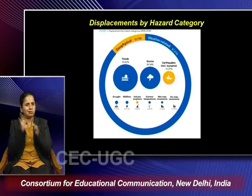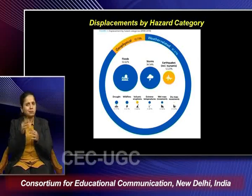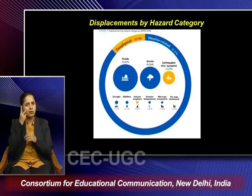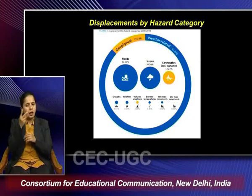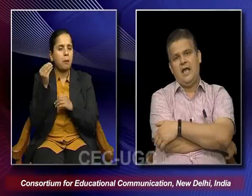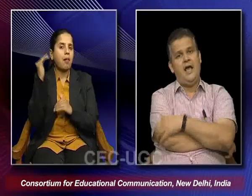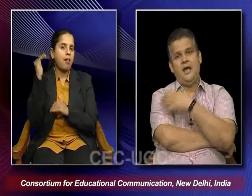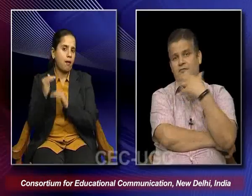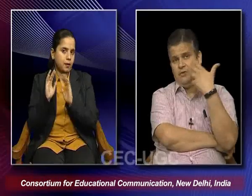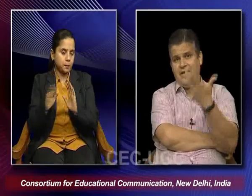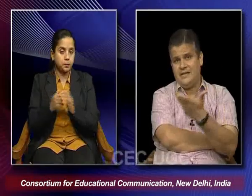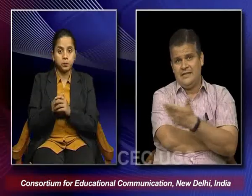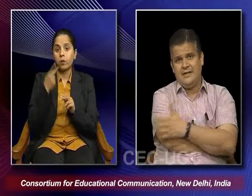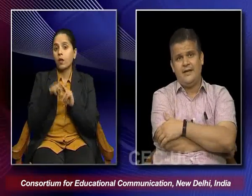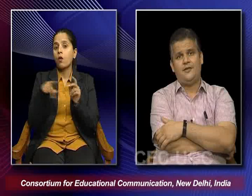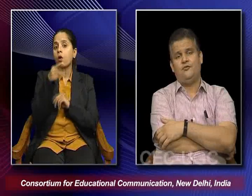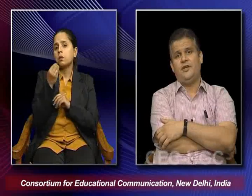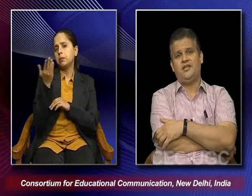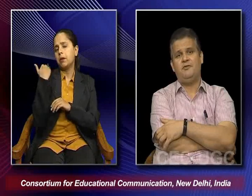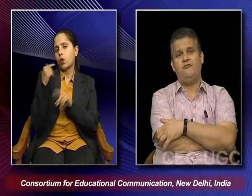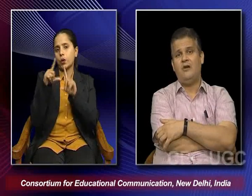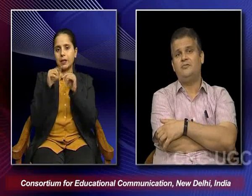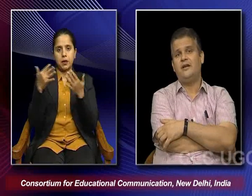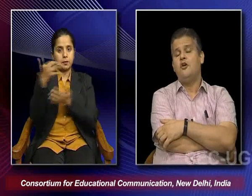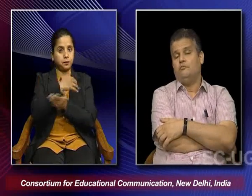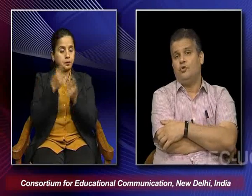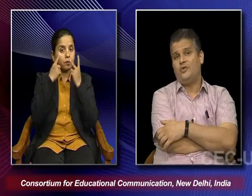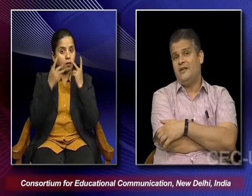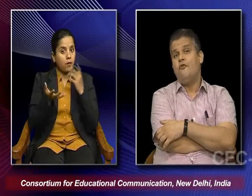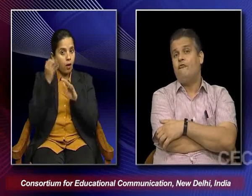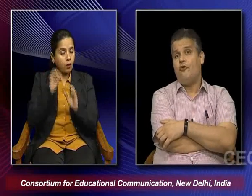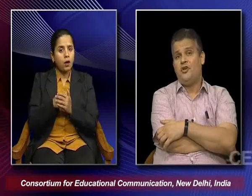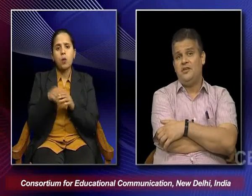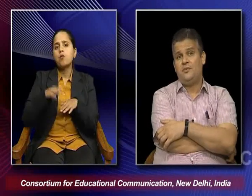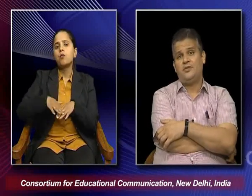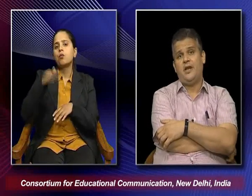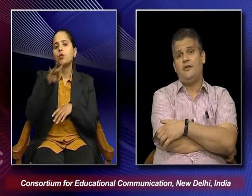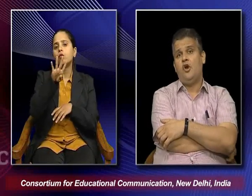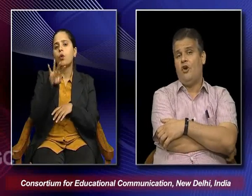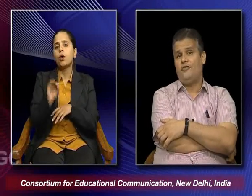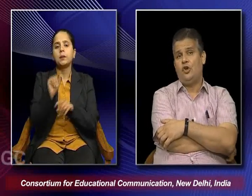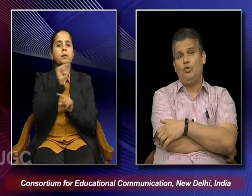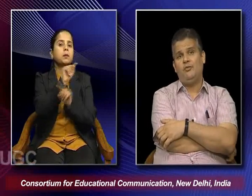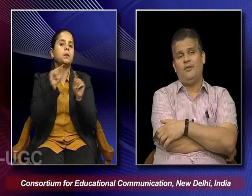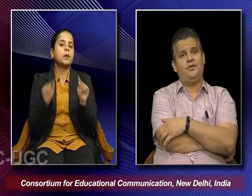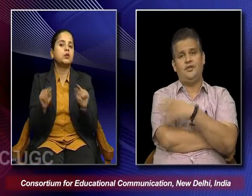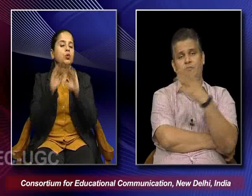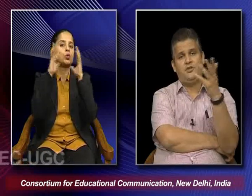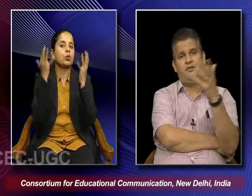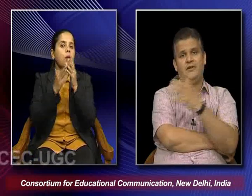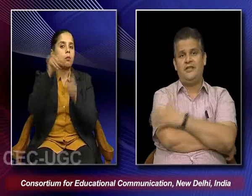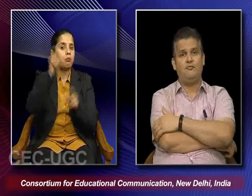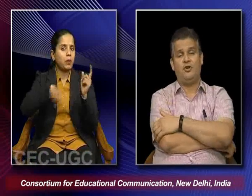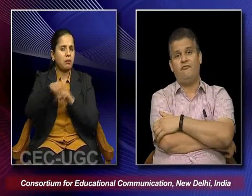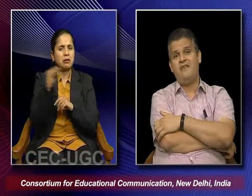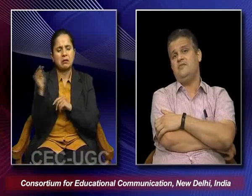less. If you look at recent data, it has been found that more than 40% of the global population, which is